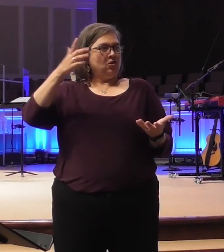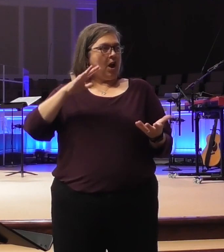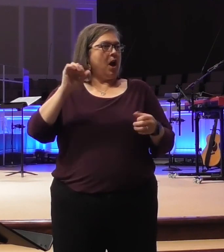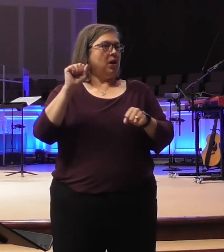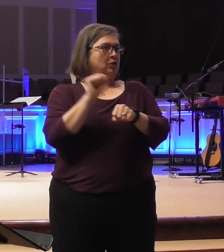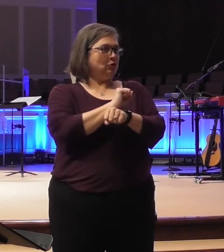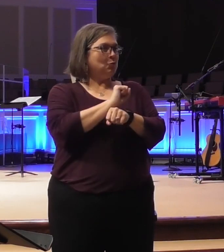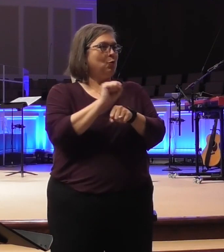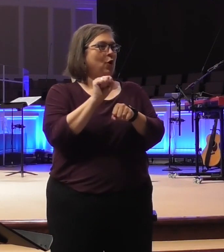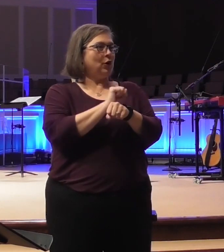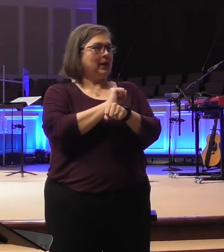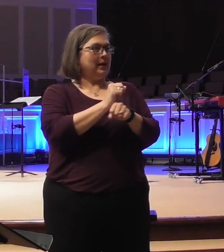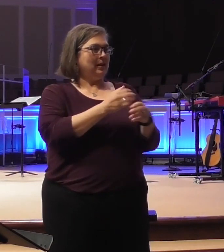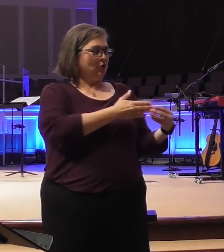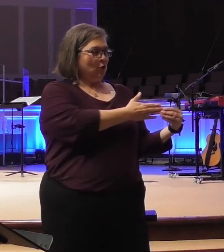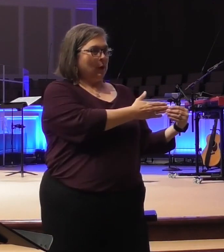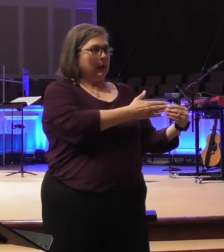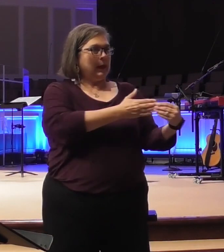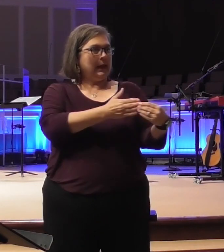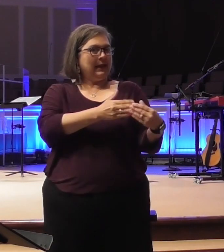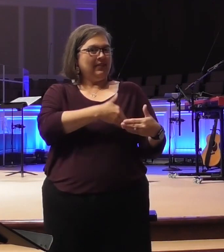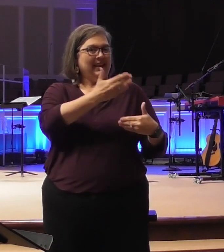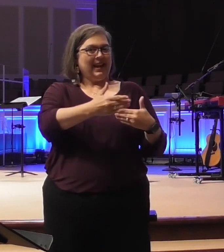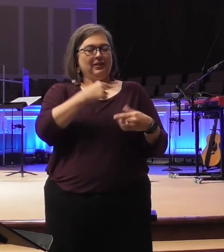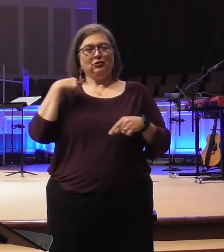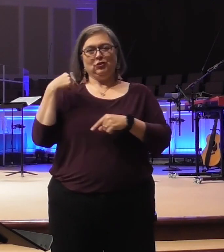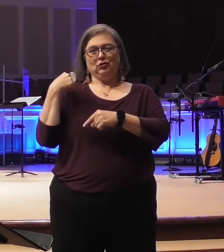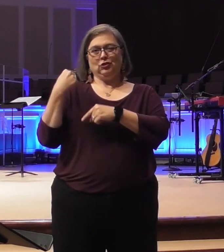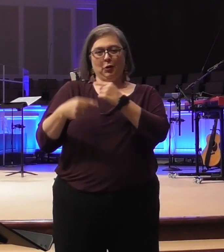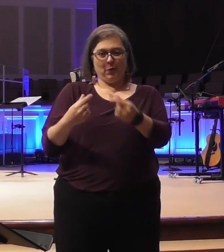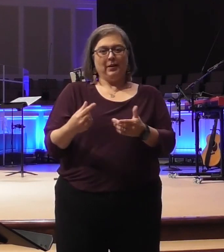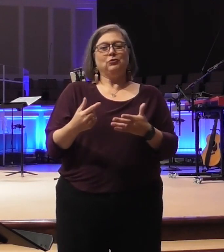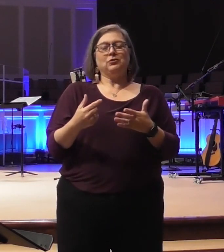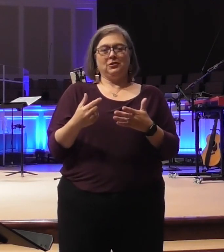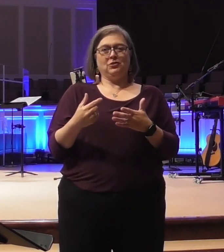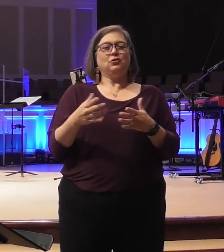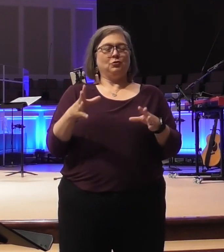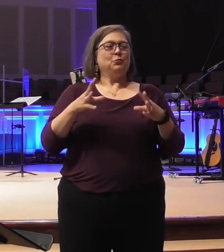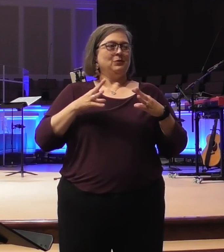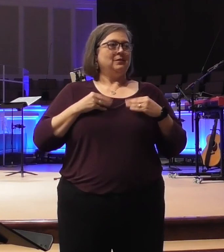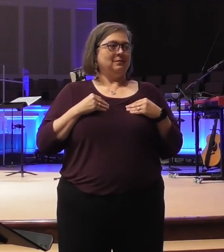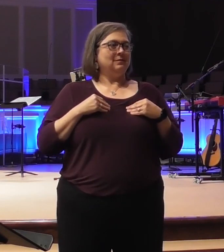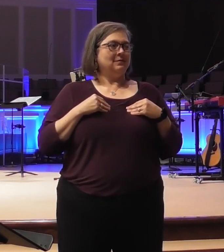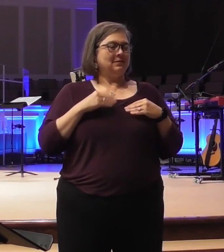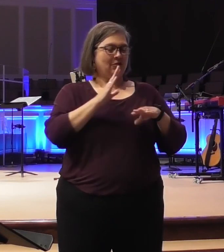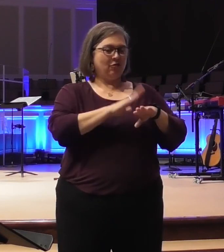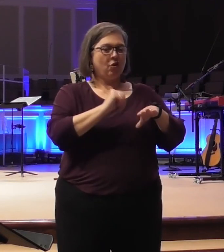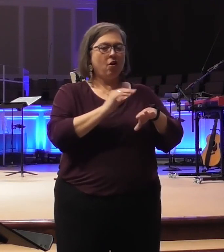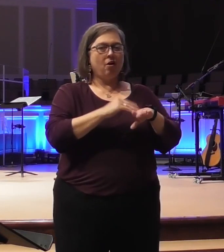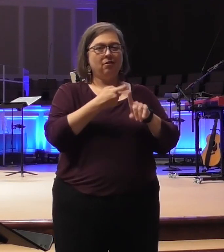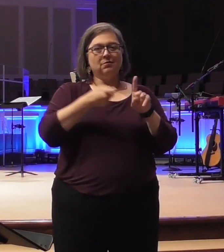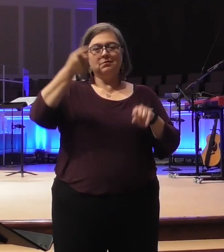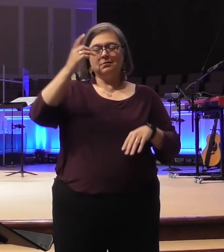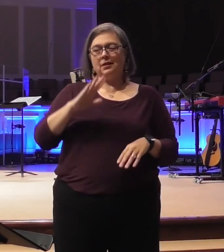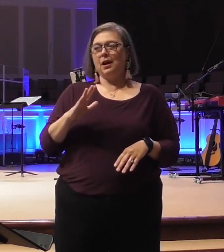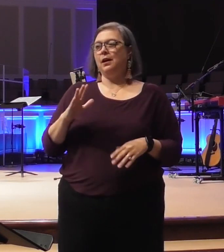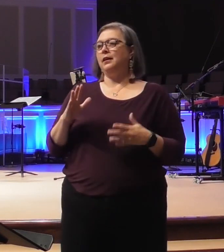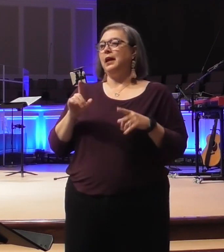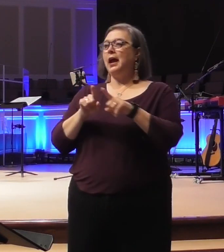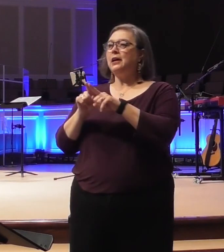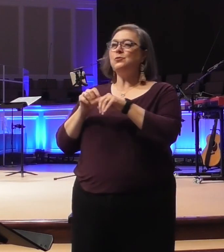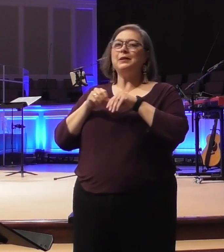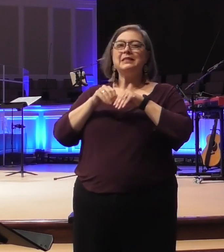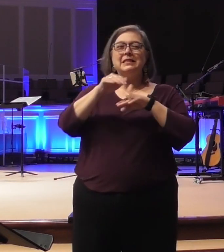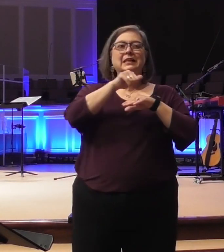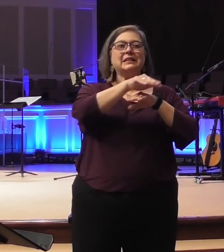to use a church to see the next generation called. I'm so thankful for the ministries of our church and for great collegiate ministries as we send kids.